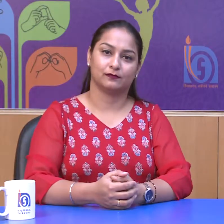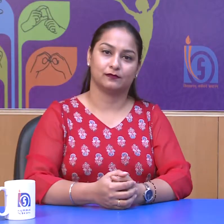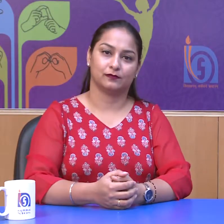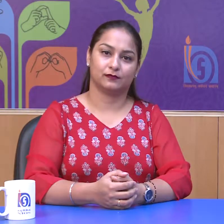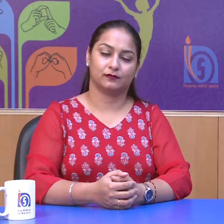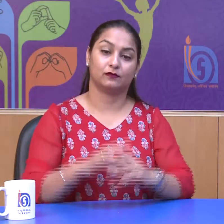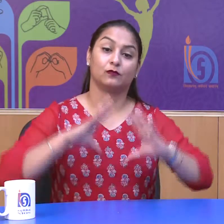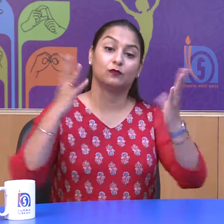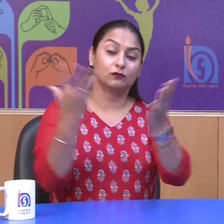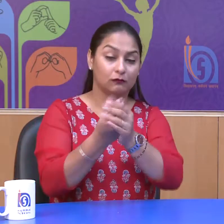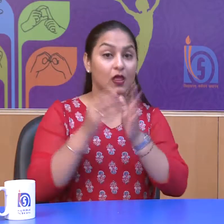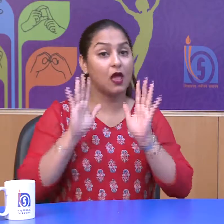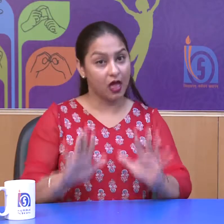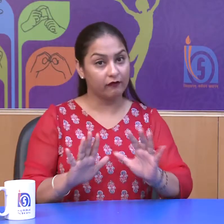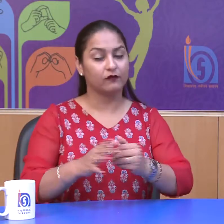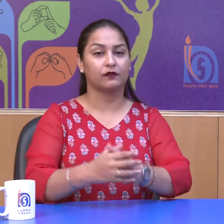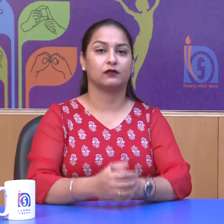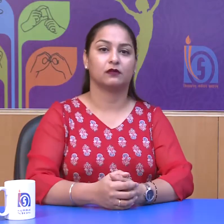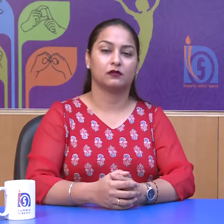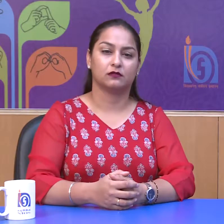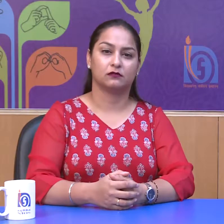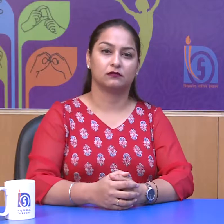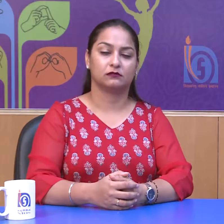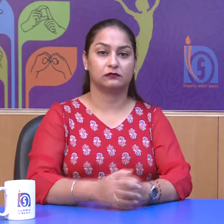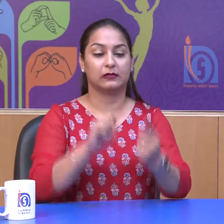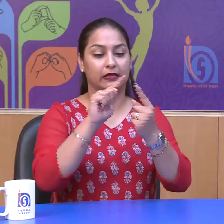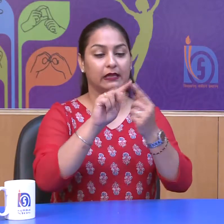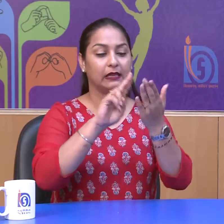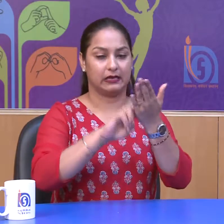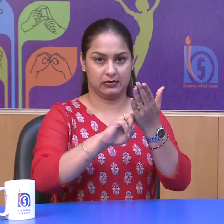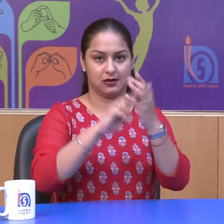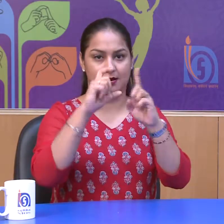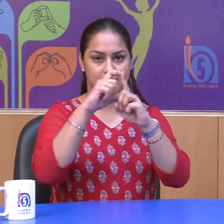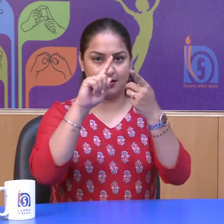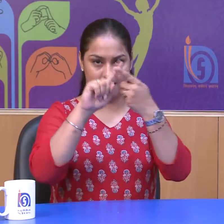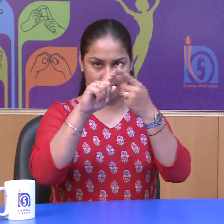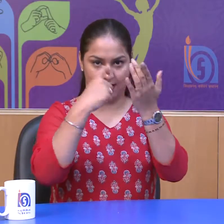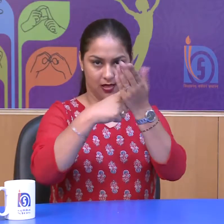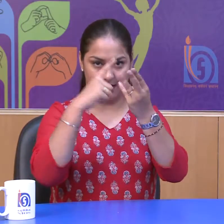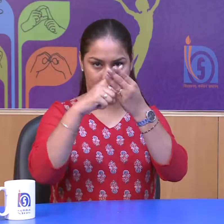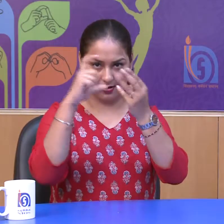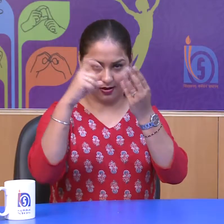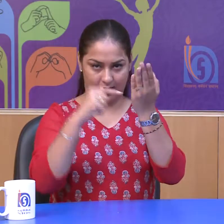We also have indirect elections in which the